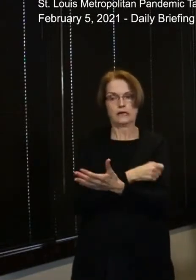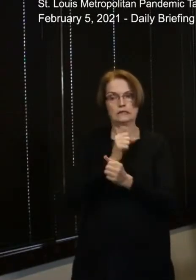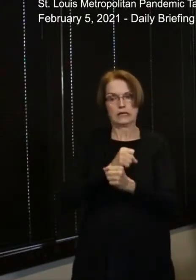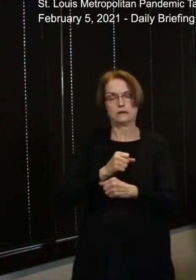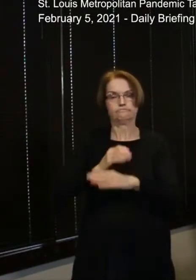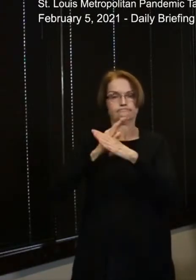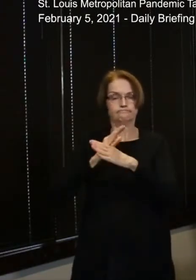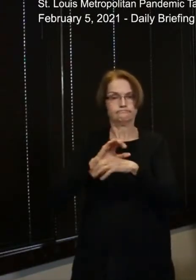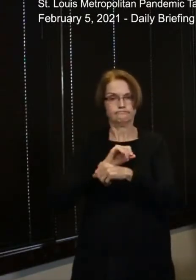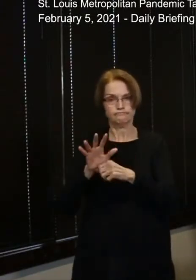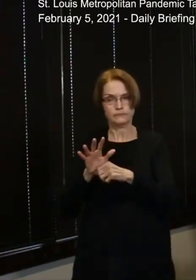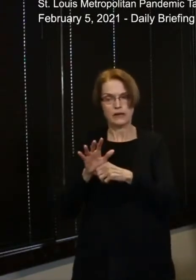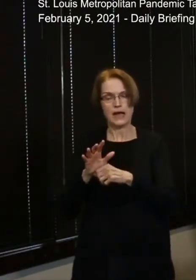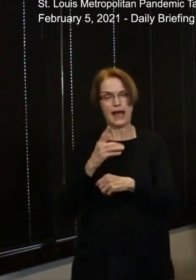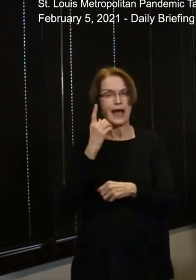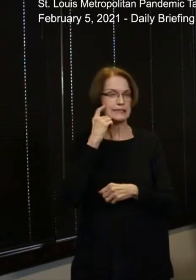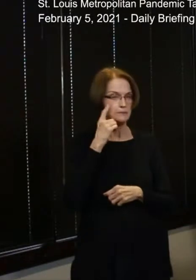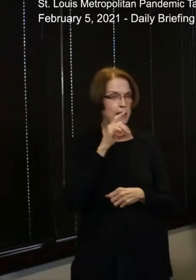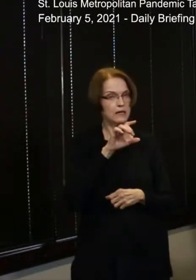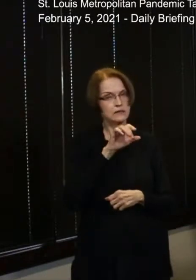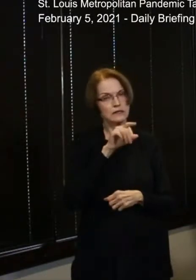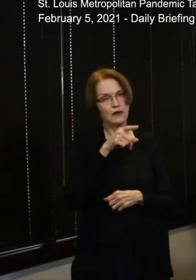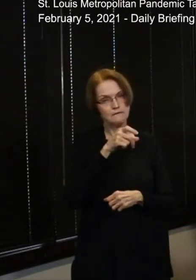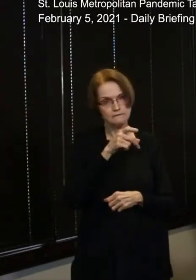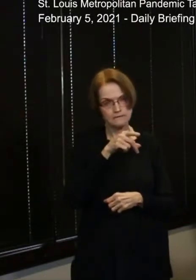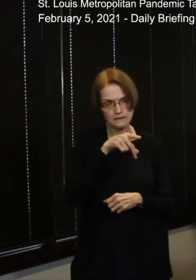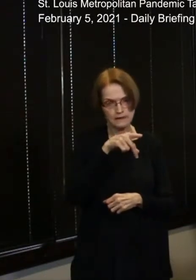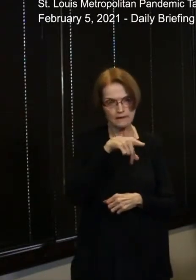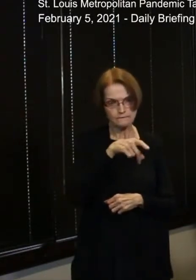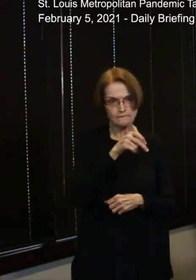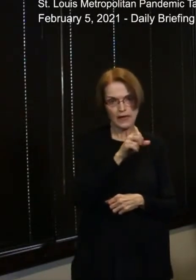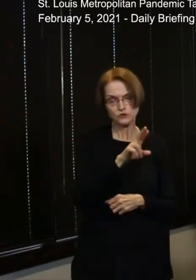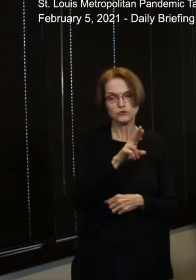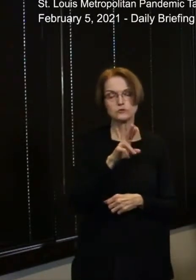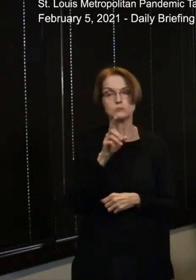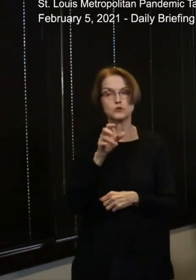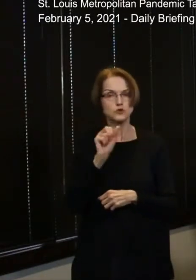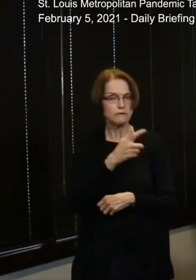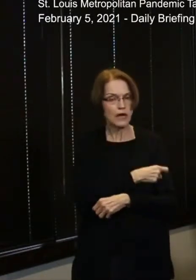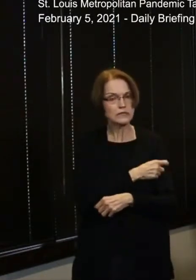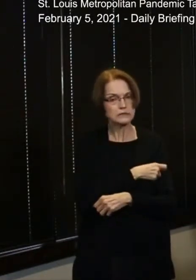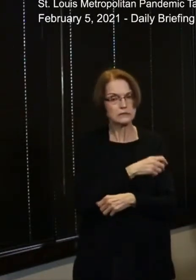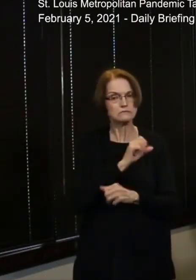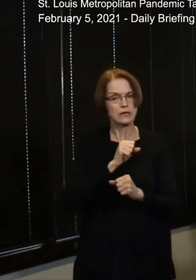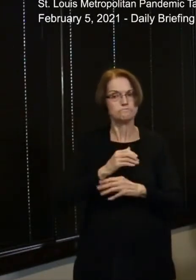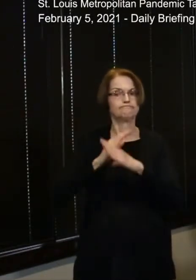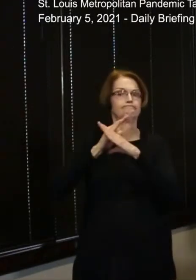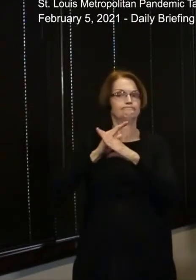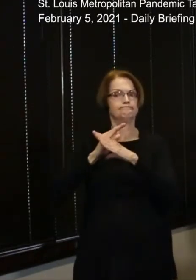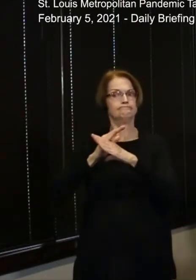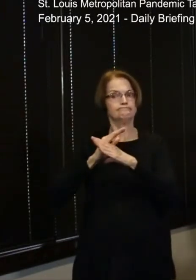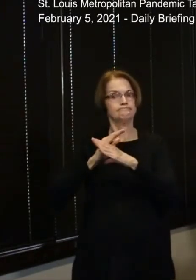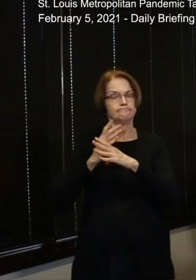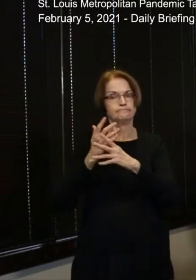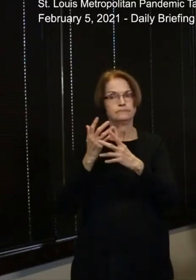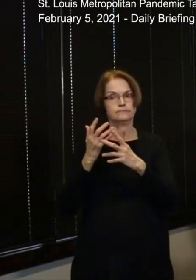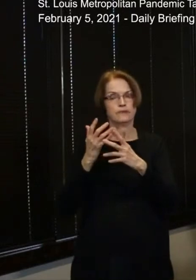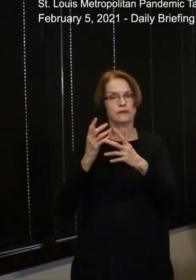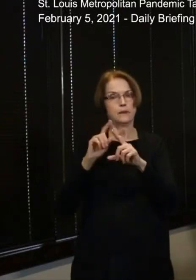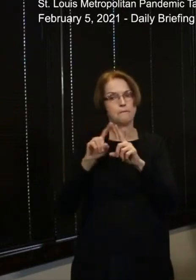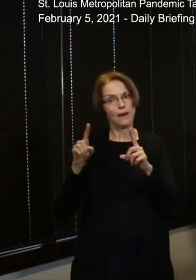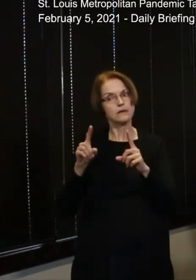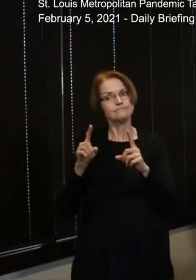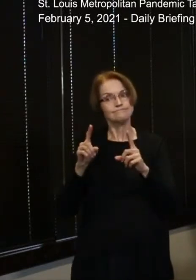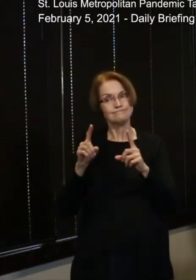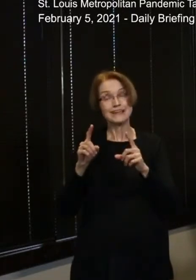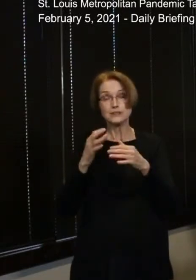the Pfizer and the Moderna probably have the same effect, but we just don't know. And so that's why it's still important for everybody to